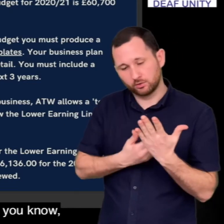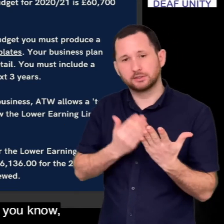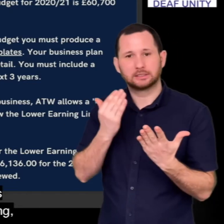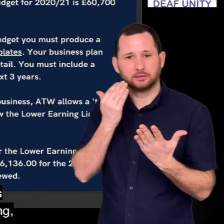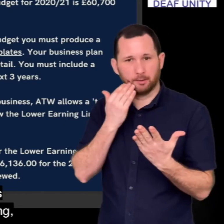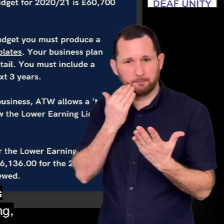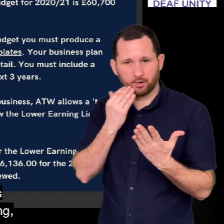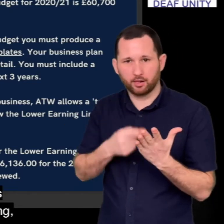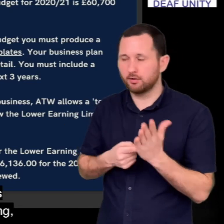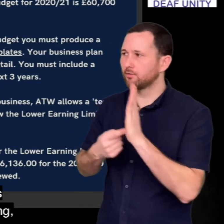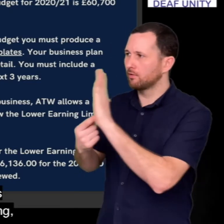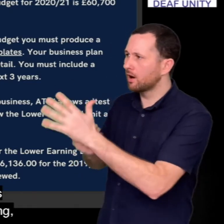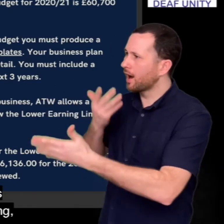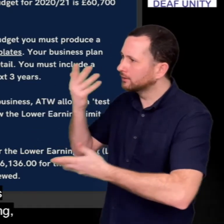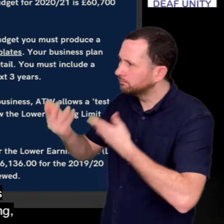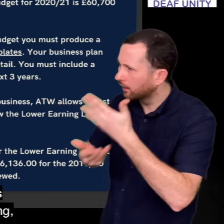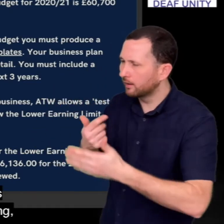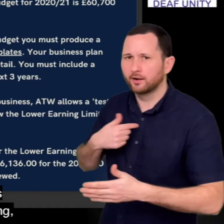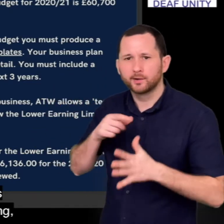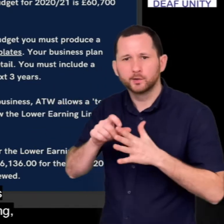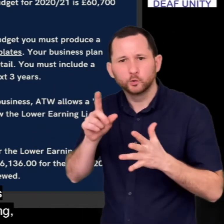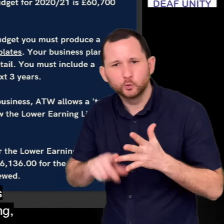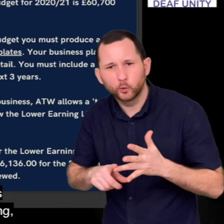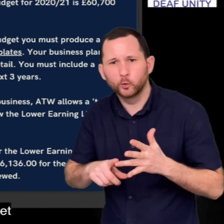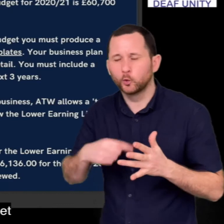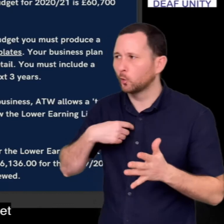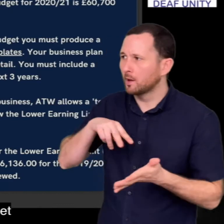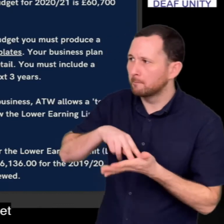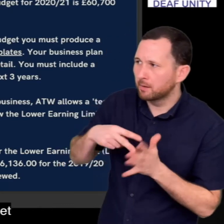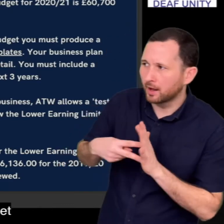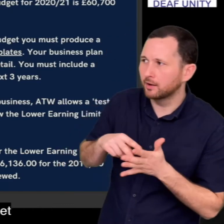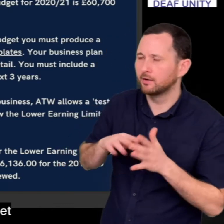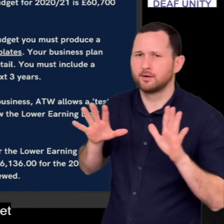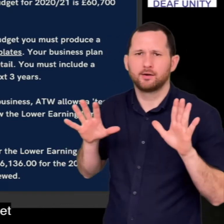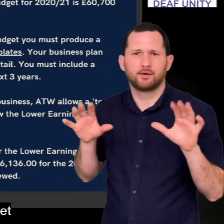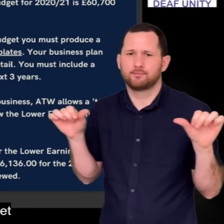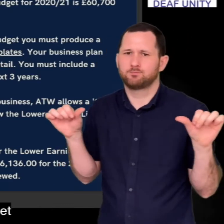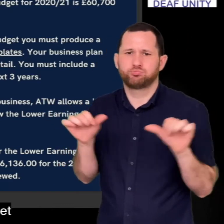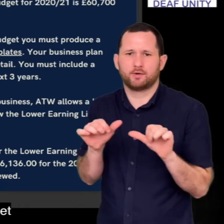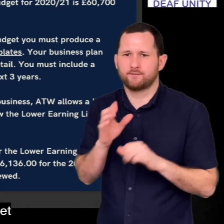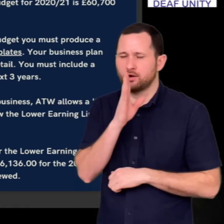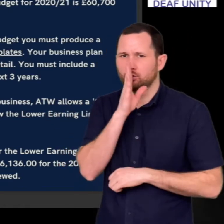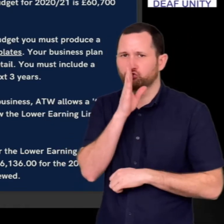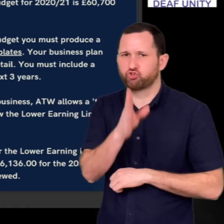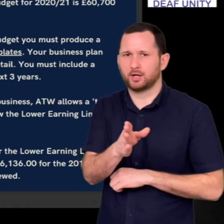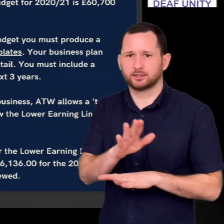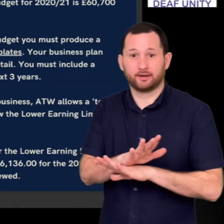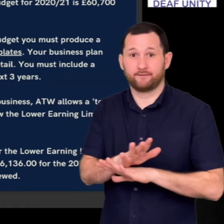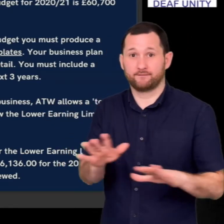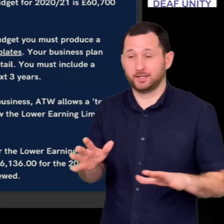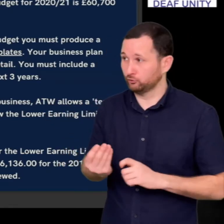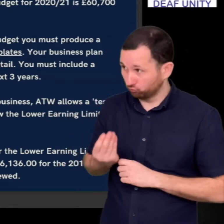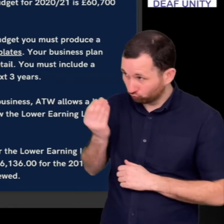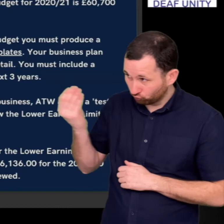small. You know, just explain what it is you're going to be doing, but keep it simple, short and sweet, with relevant